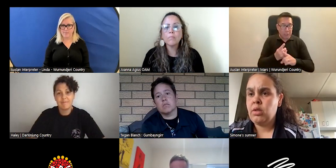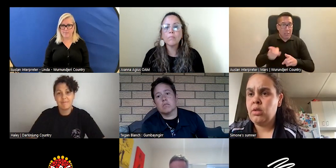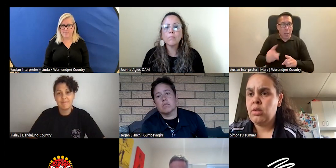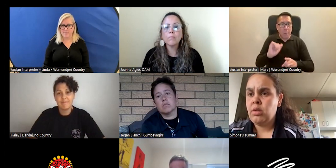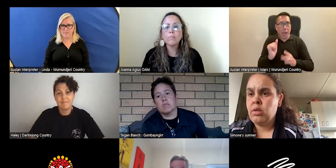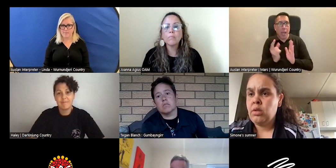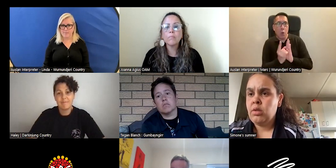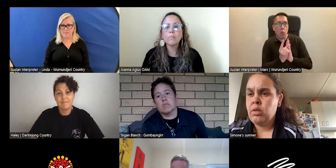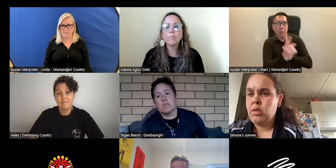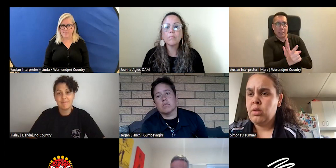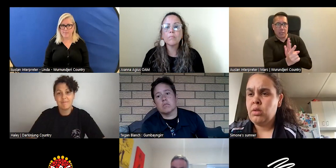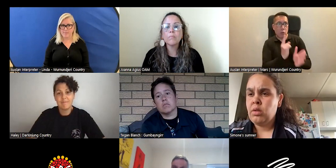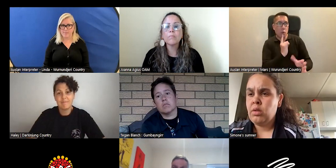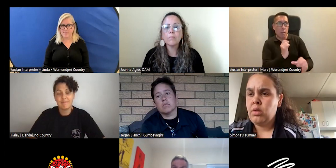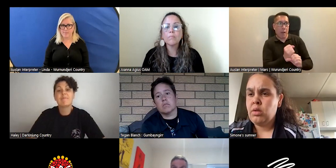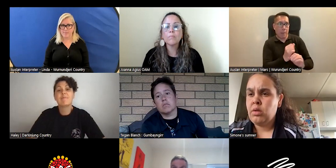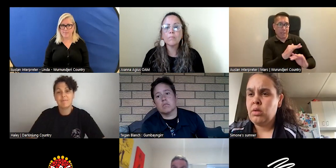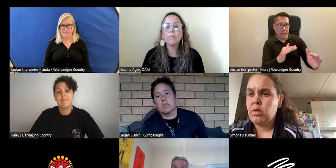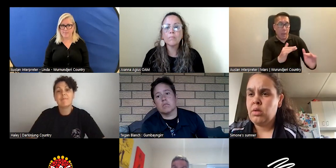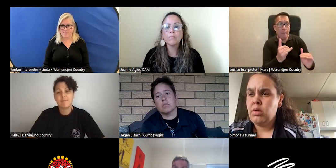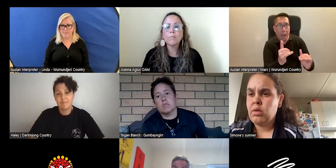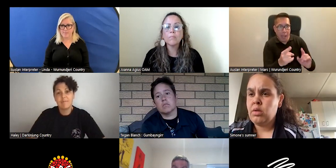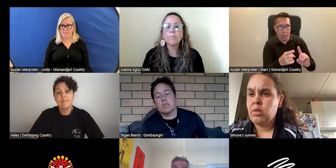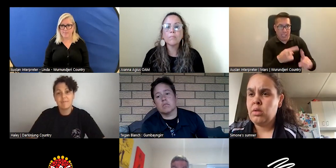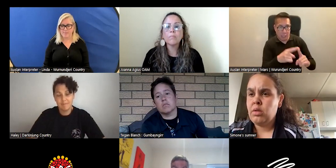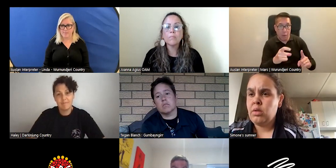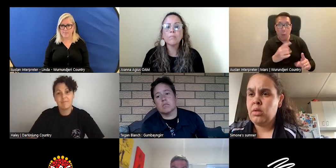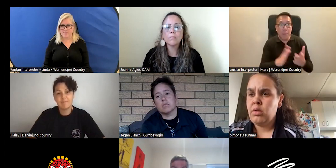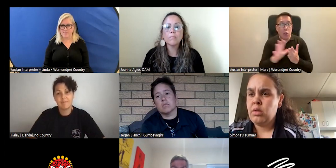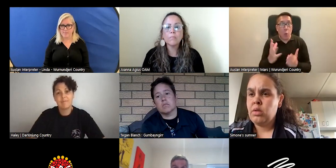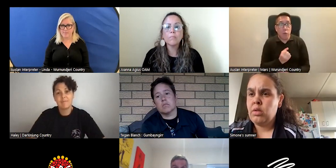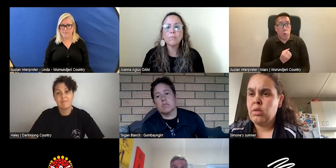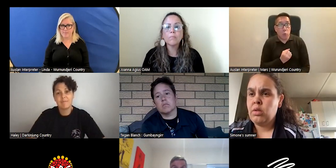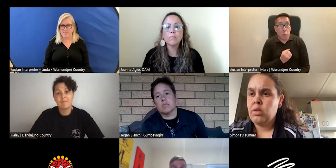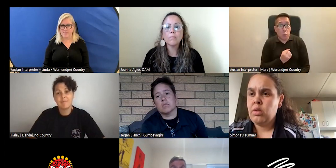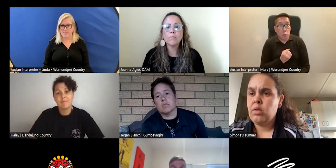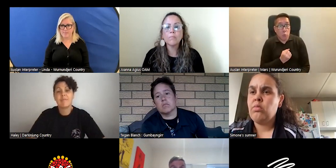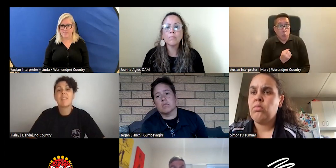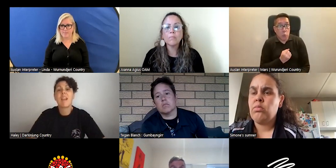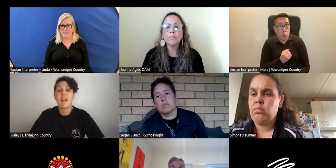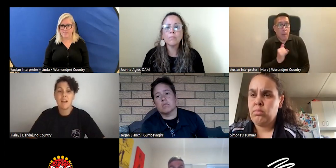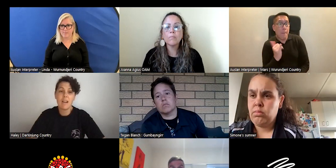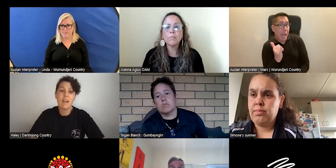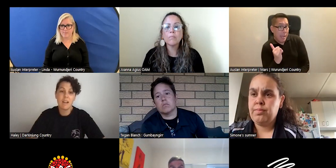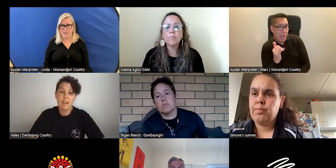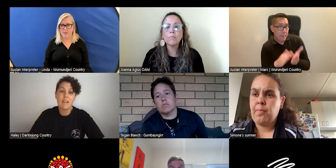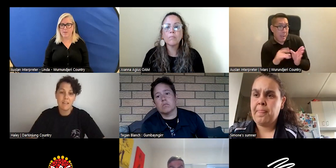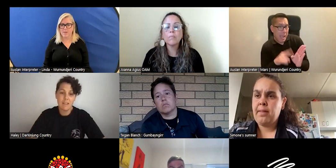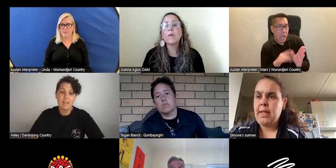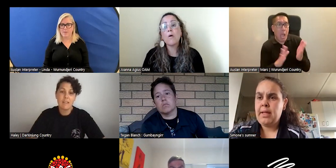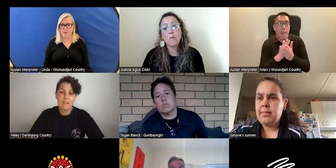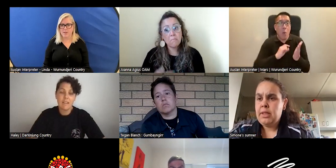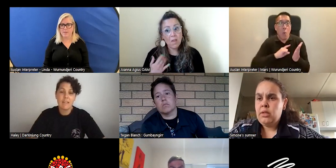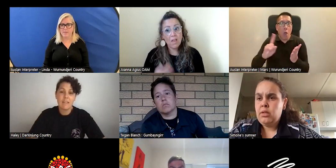to the Parliament and Executive Government, which means they don't have to do it. What it means is they're getting independent